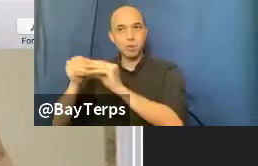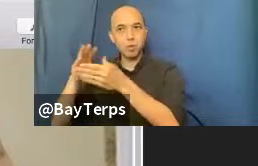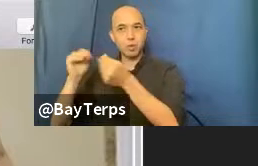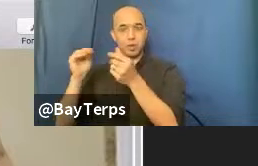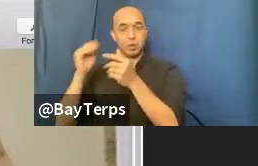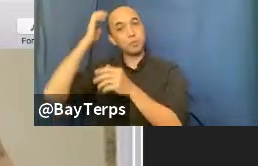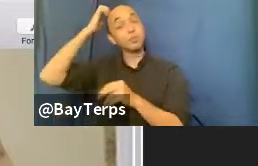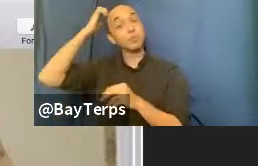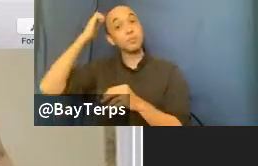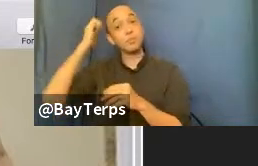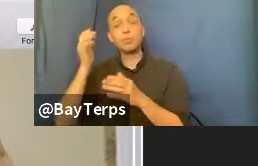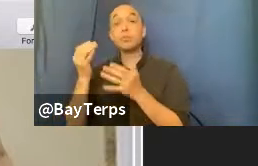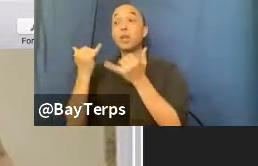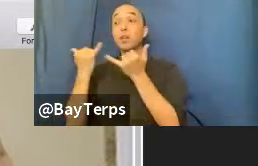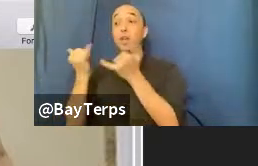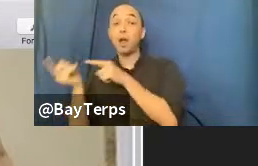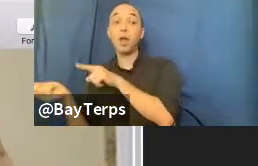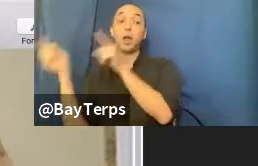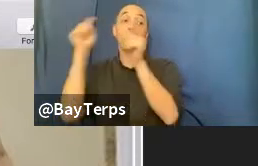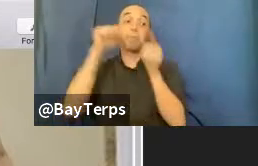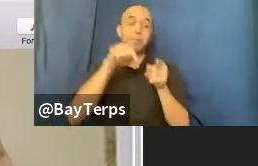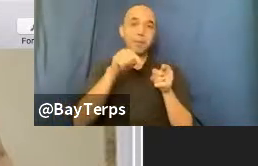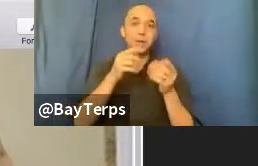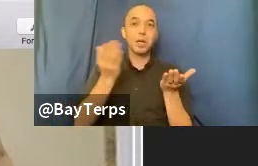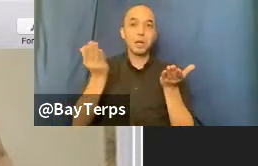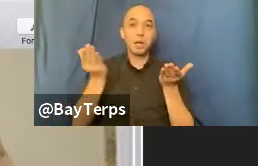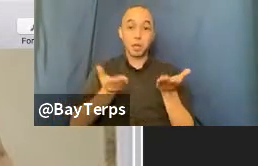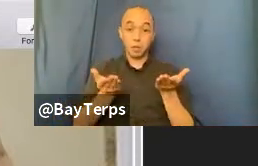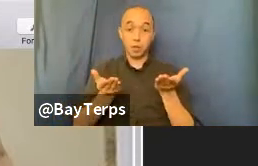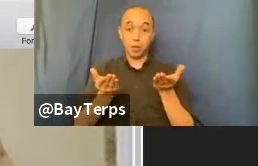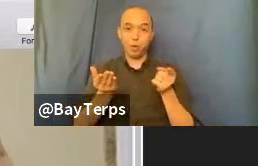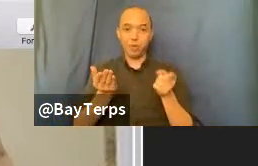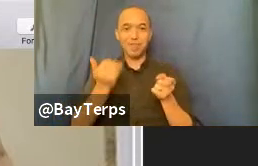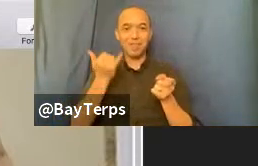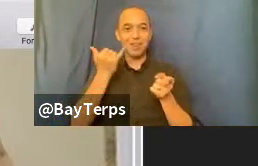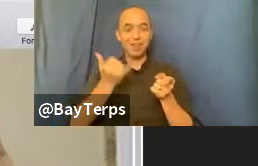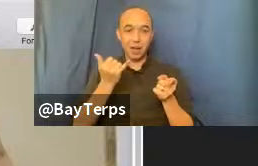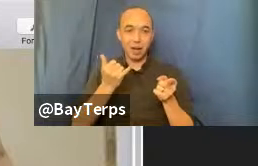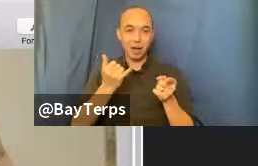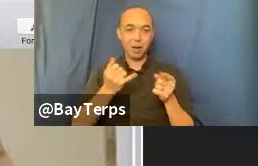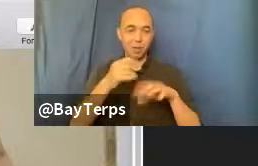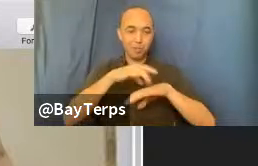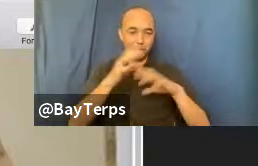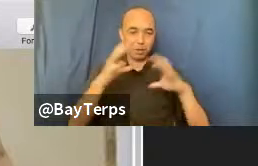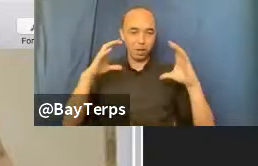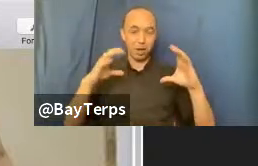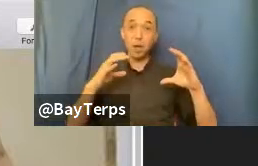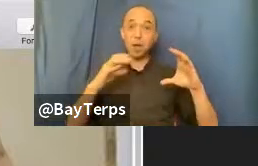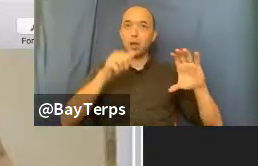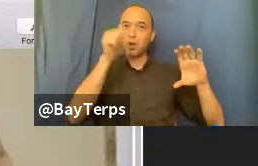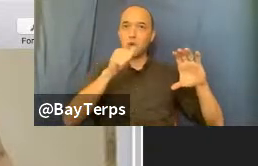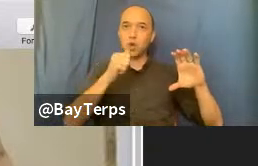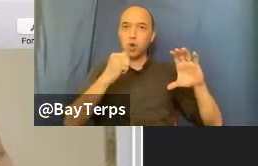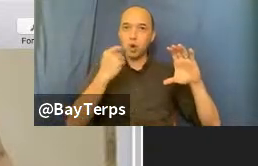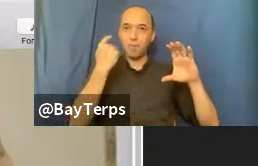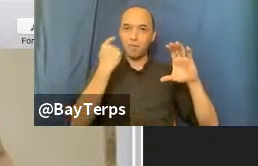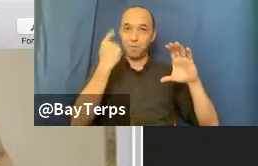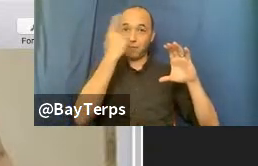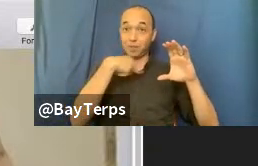carve faces. And they really started with treating it as a prank. So they would carve a face into a pumpkin and set it out,